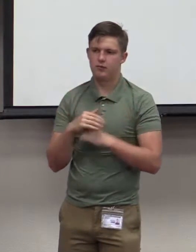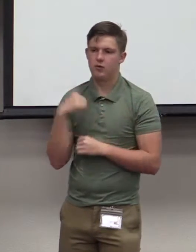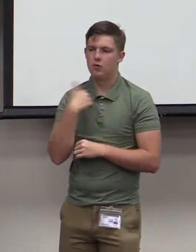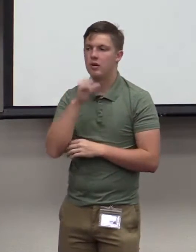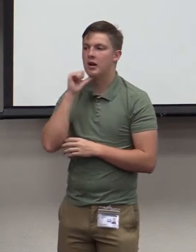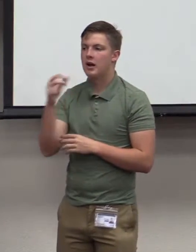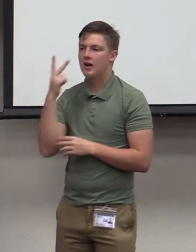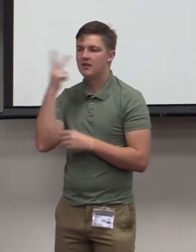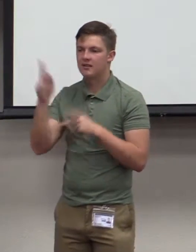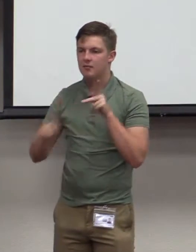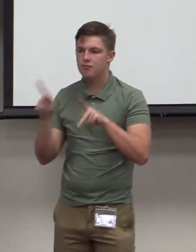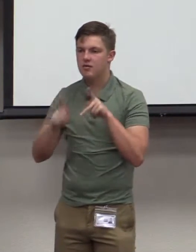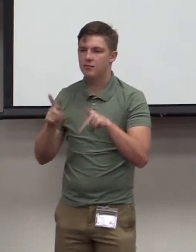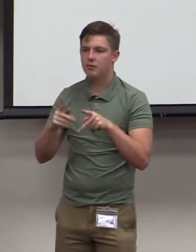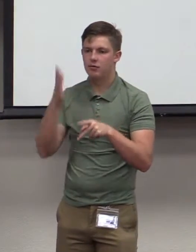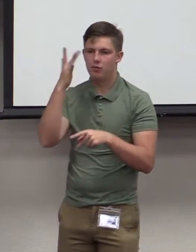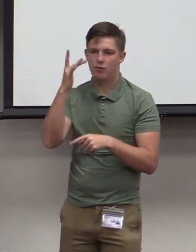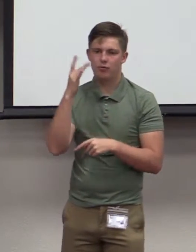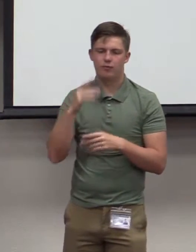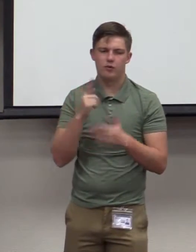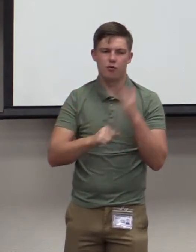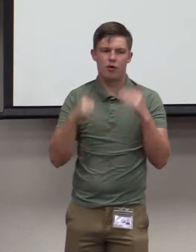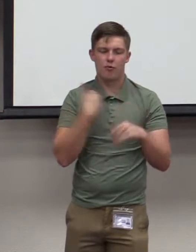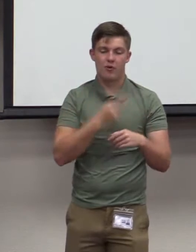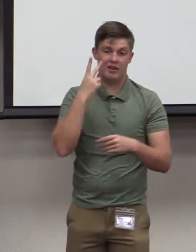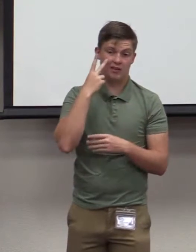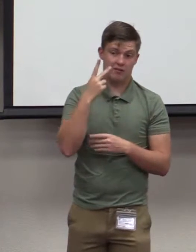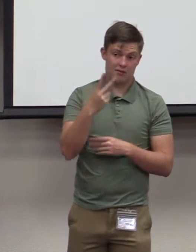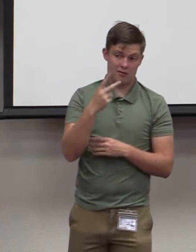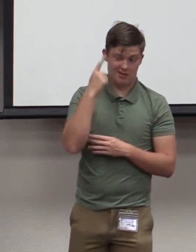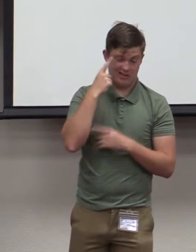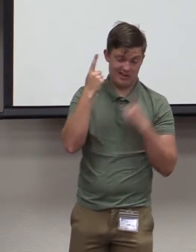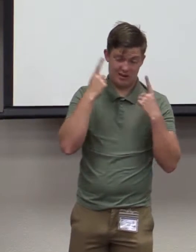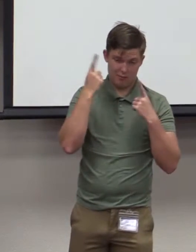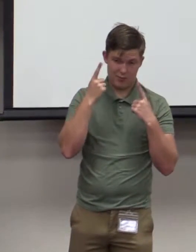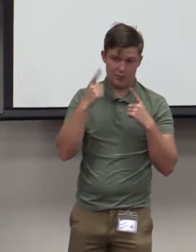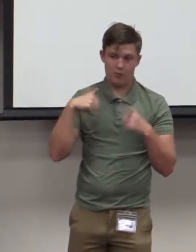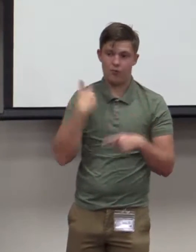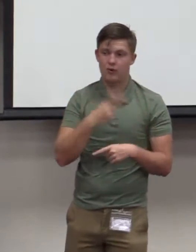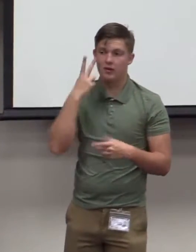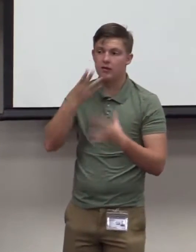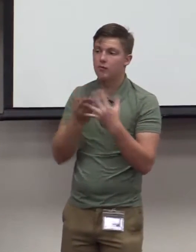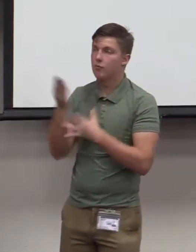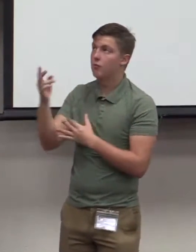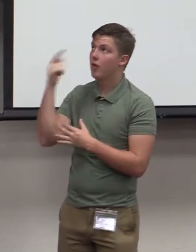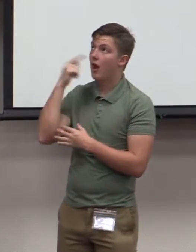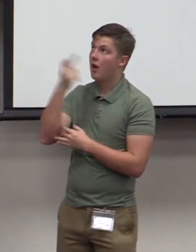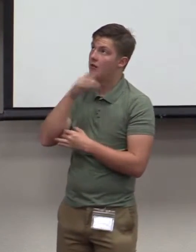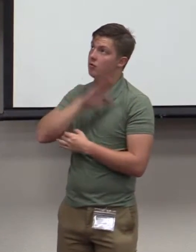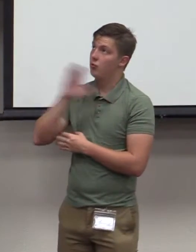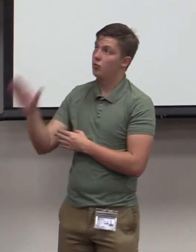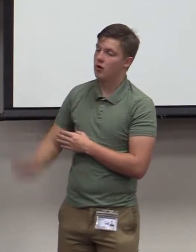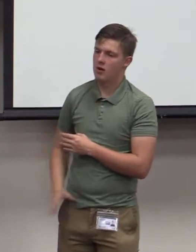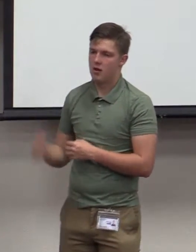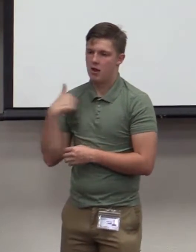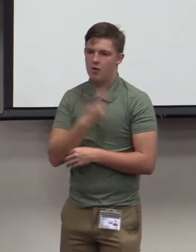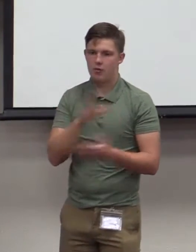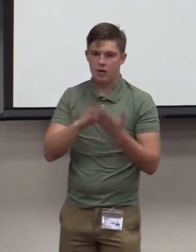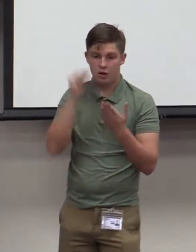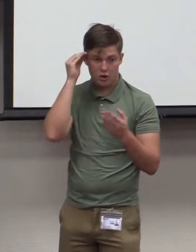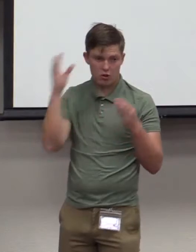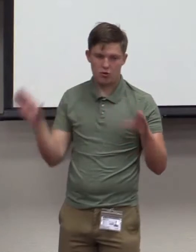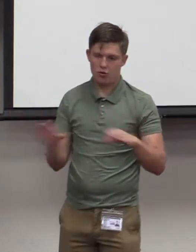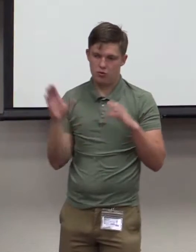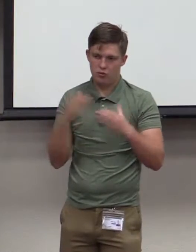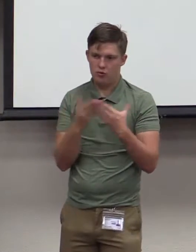people based on what we think they're about. We see them through the eyes of Christ. So as we learn to do this,